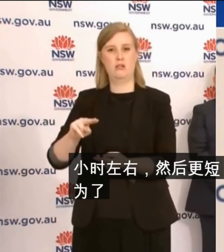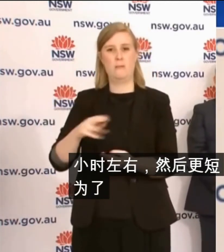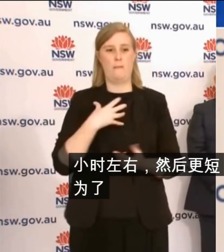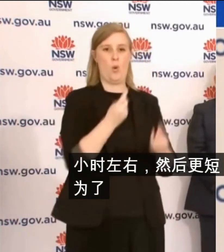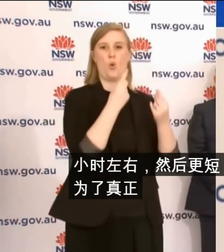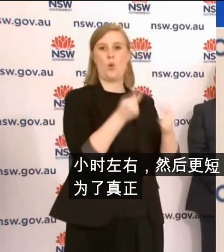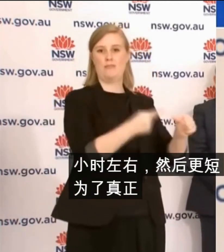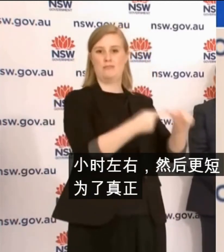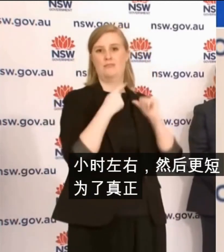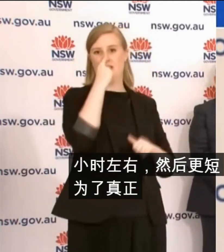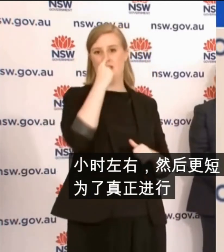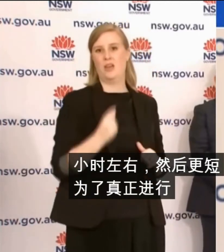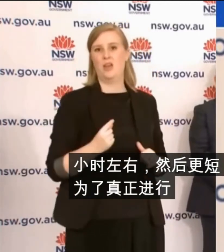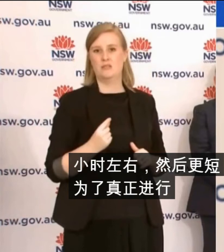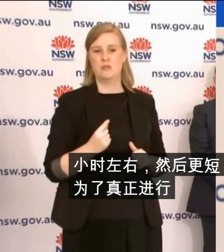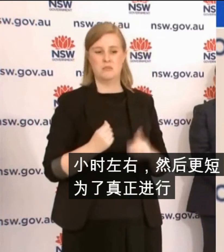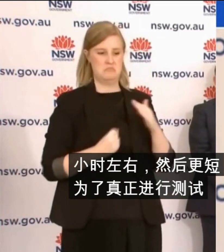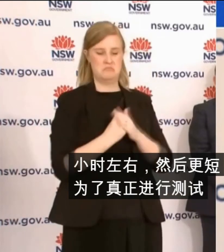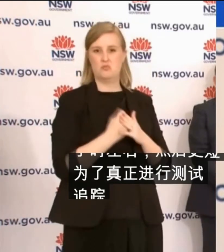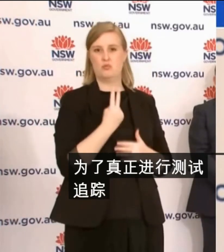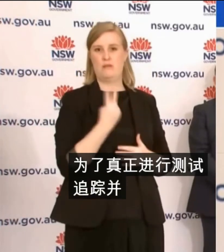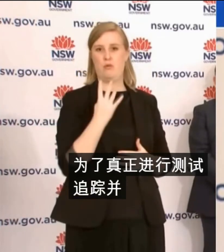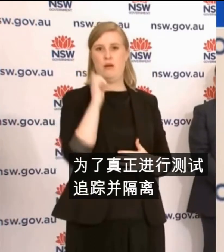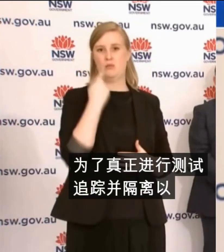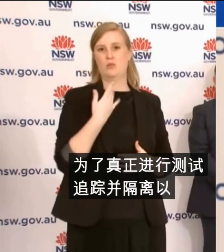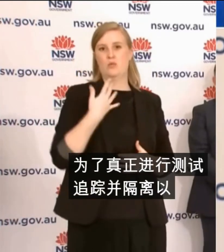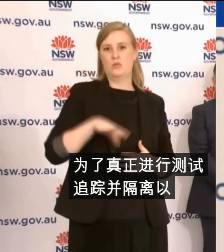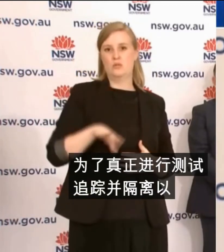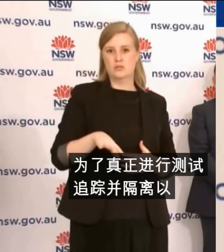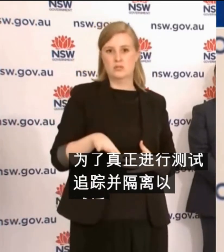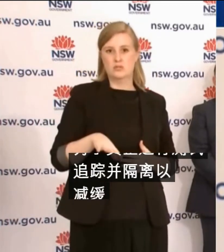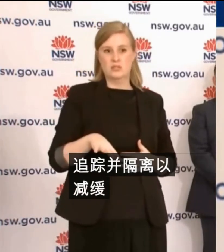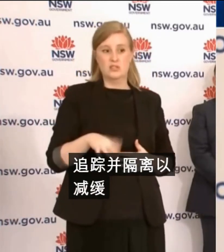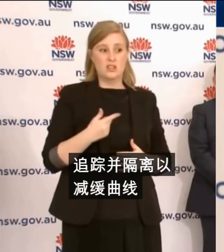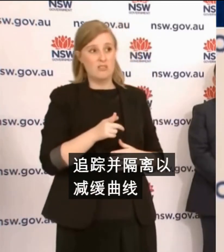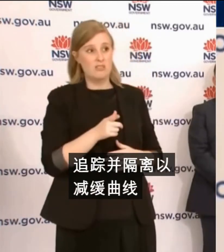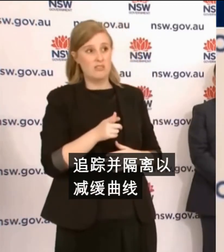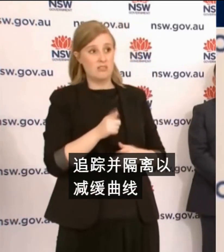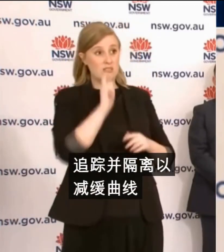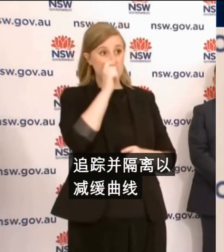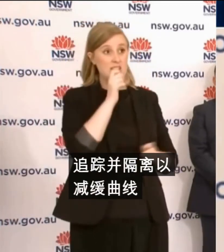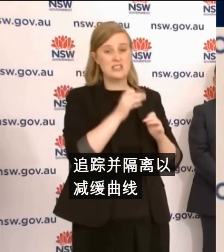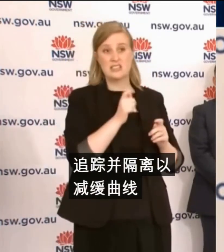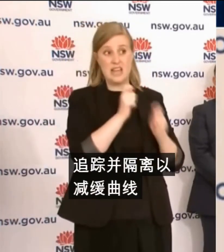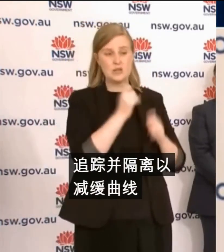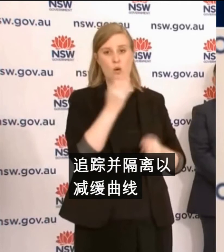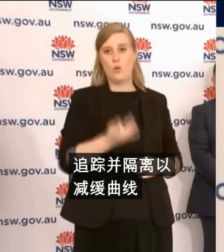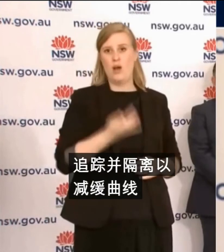as possible, in order to really do that test, trace and isolate to slow the curve.